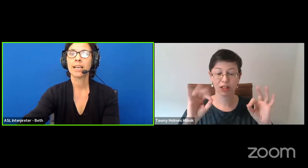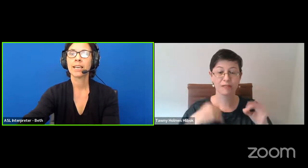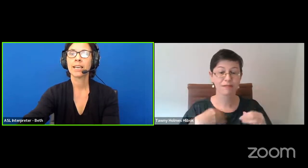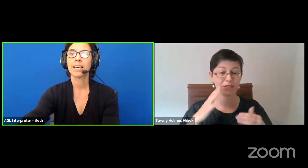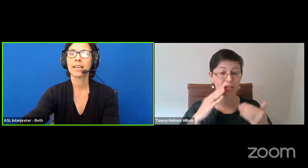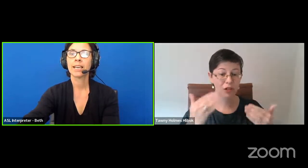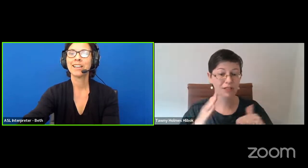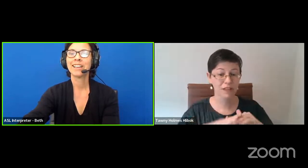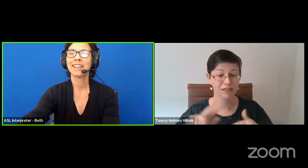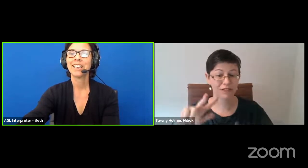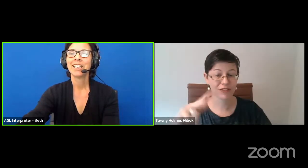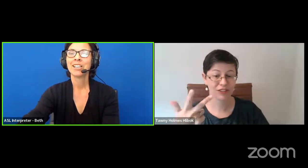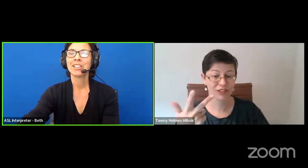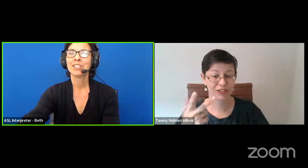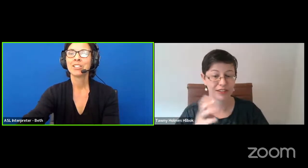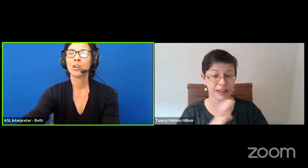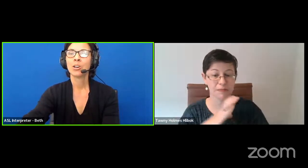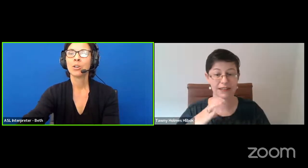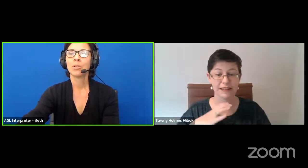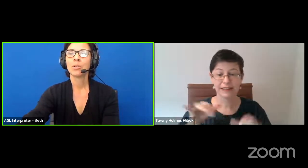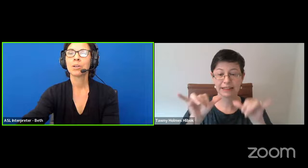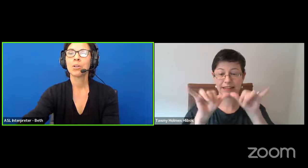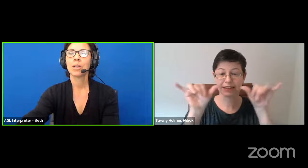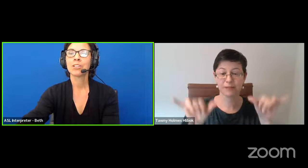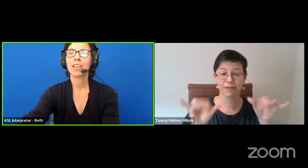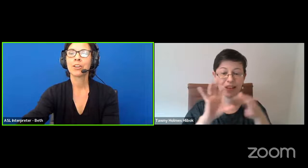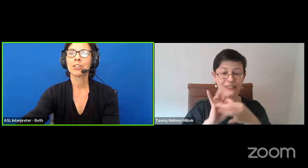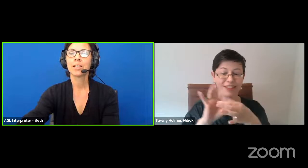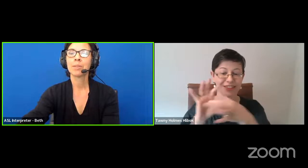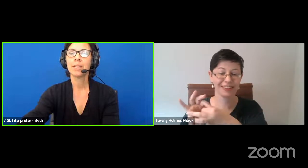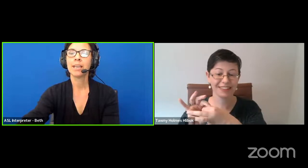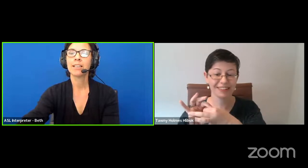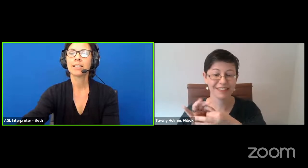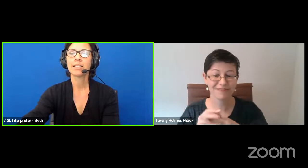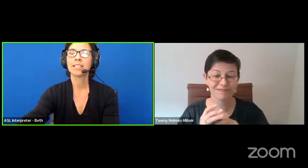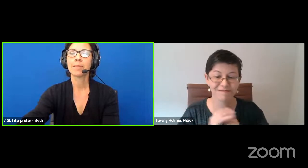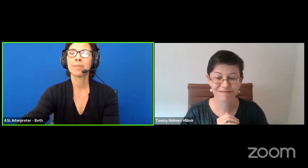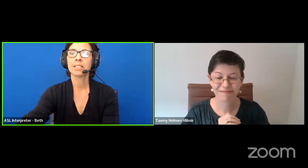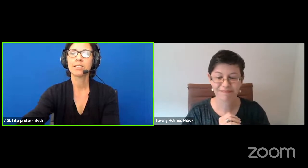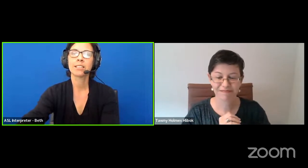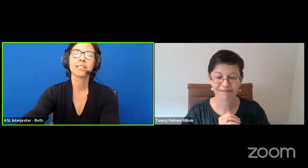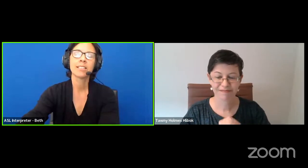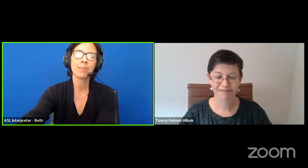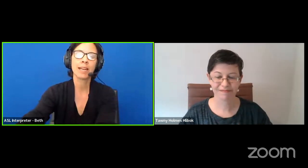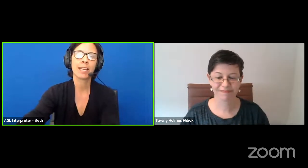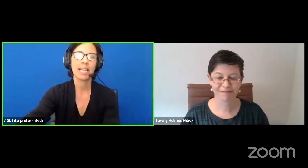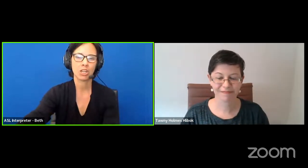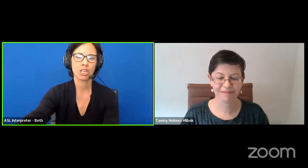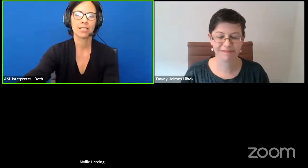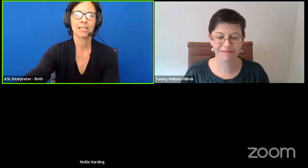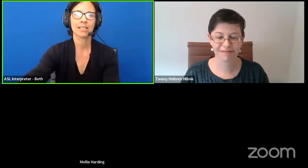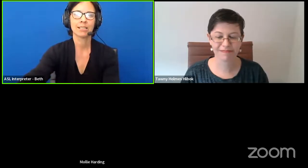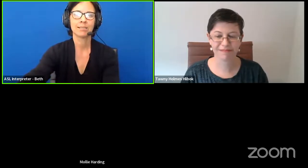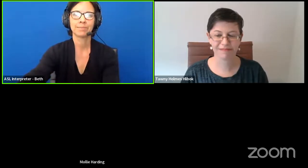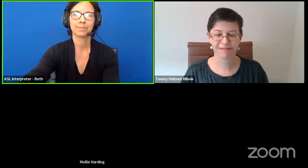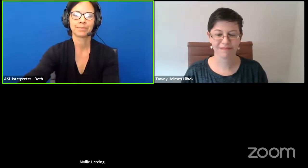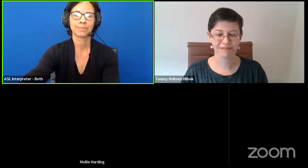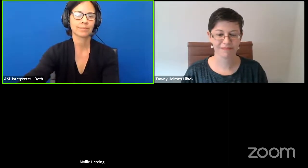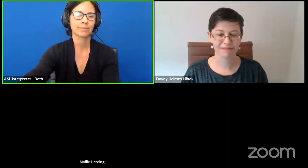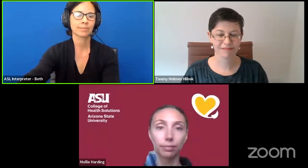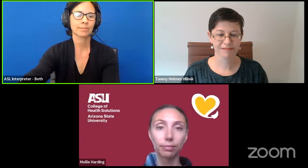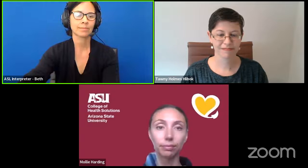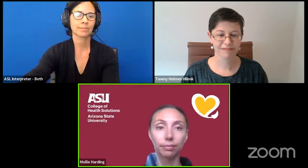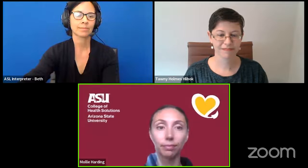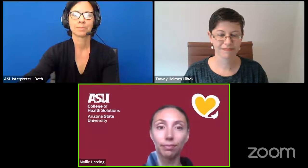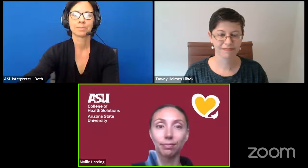Okay, I guess not. So we'll go on to the third subcommittee, the systematic connections.